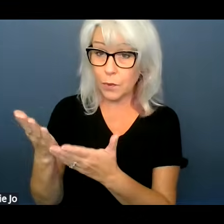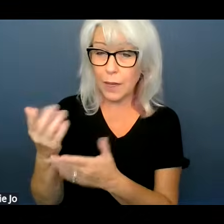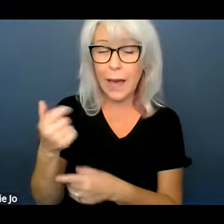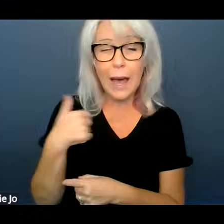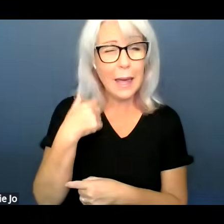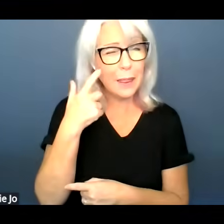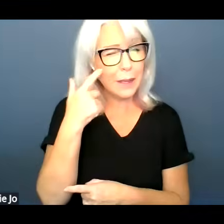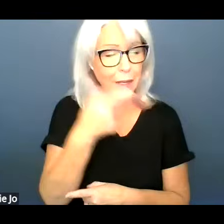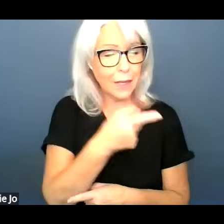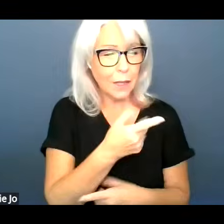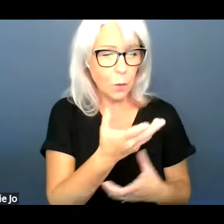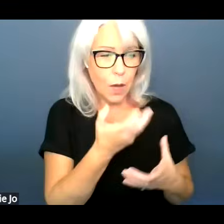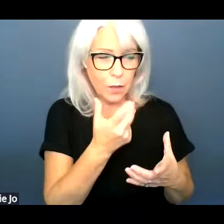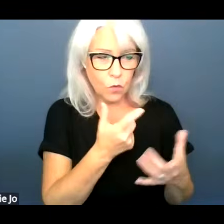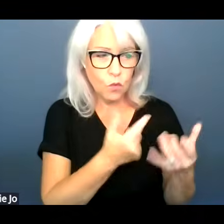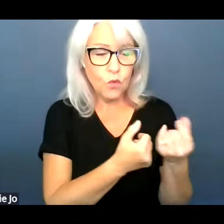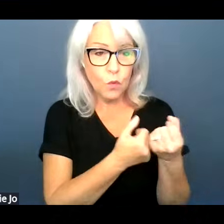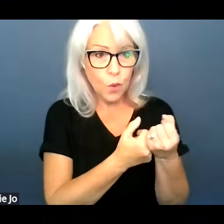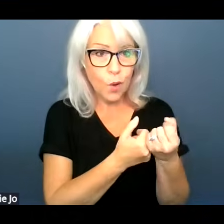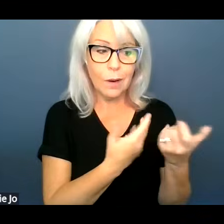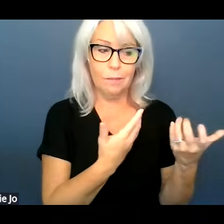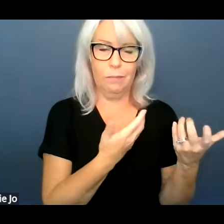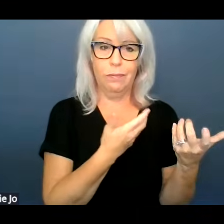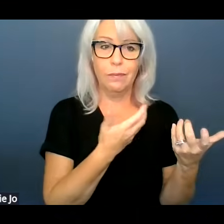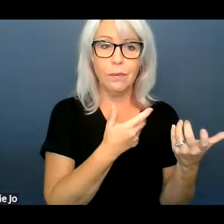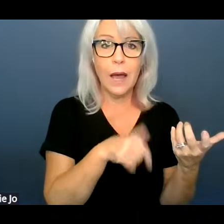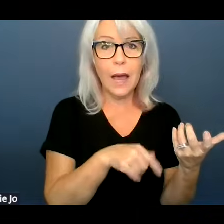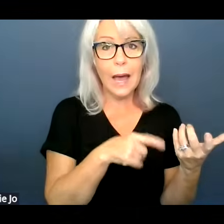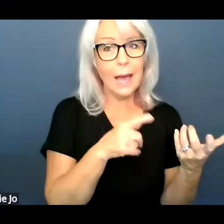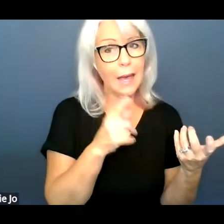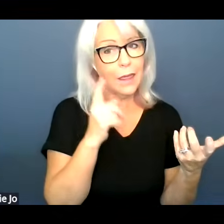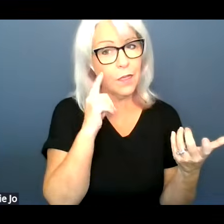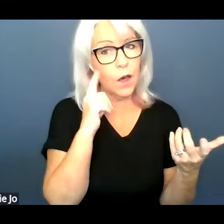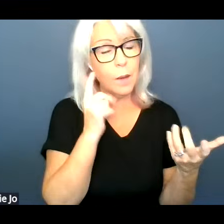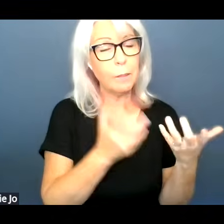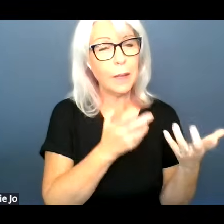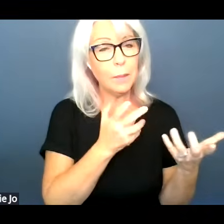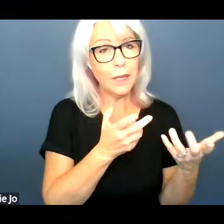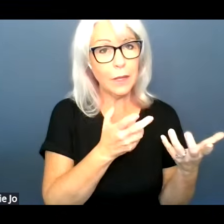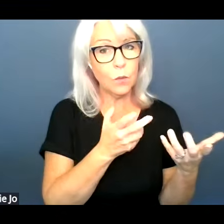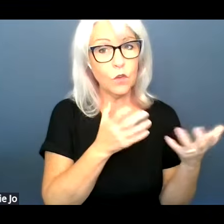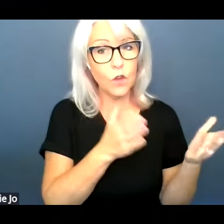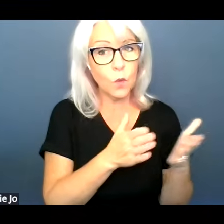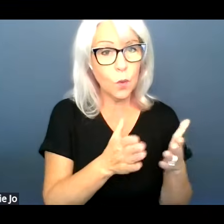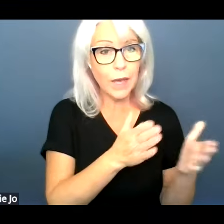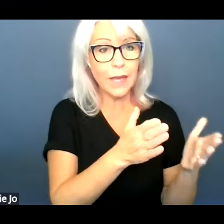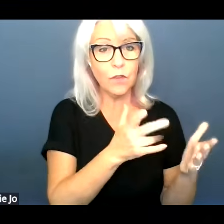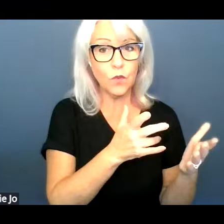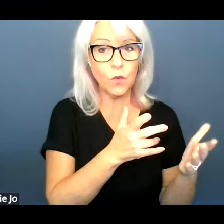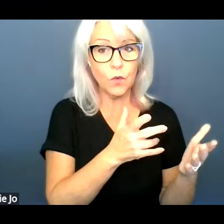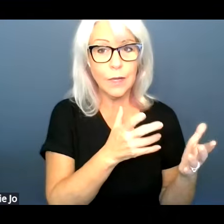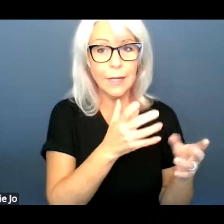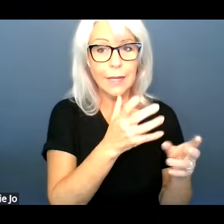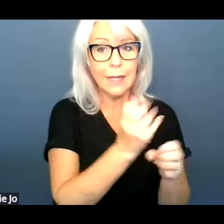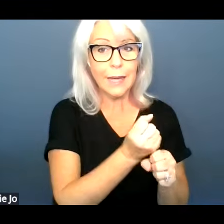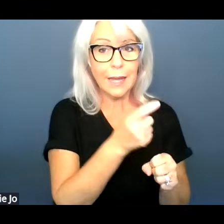reiterate that, he felt it was a way to bring him in and kind of get a little bit of revenge on him,